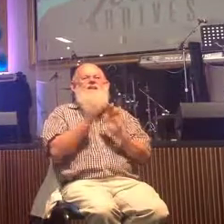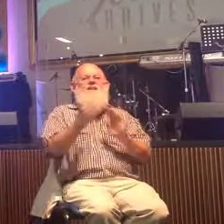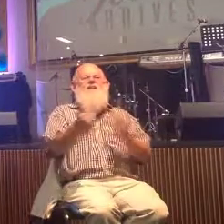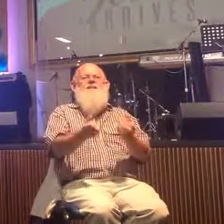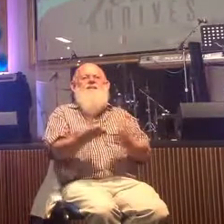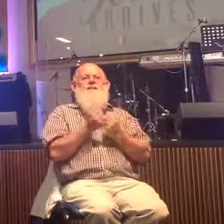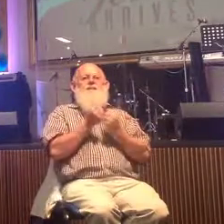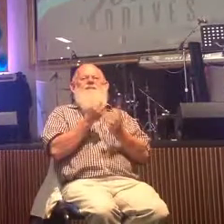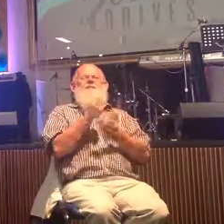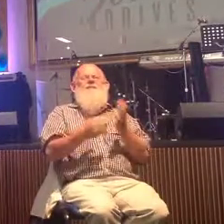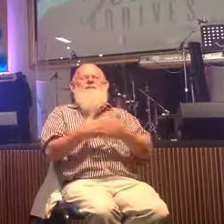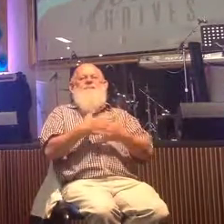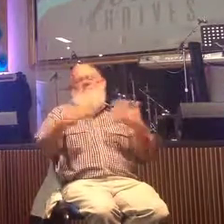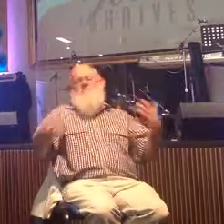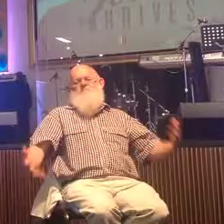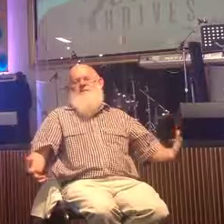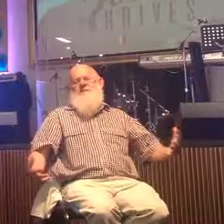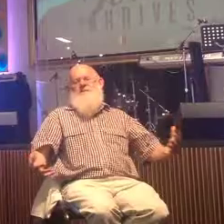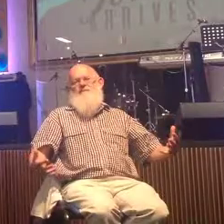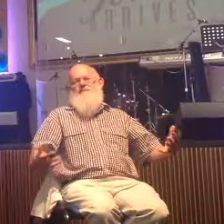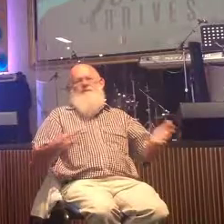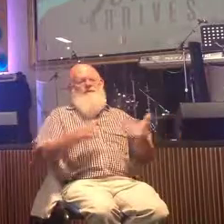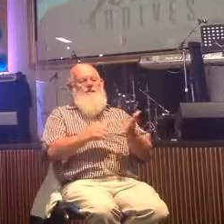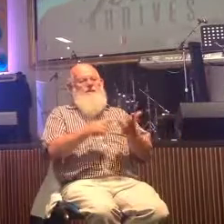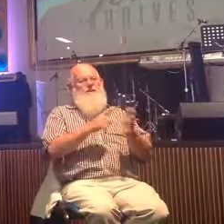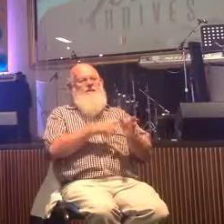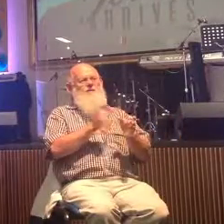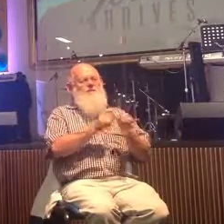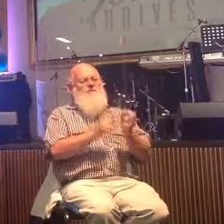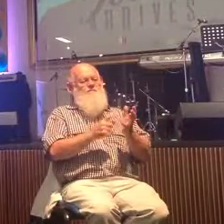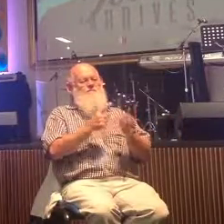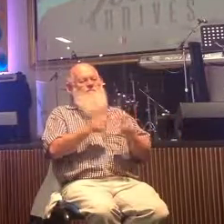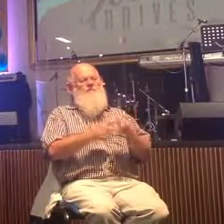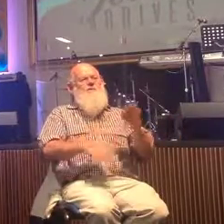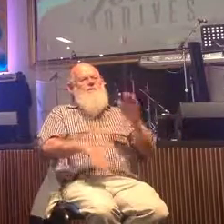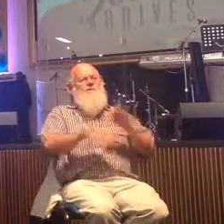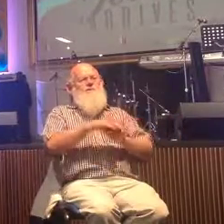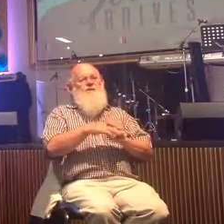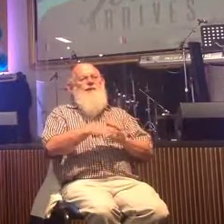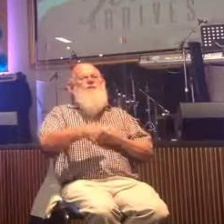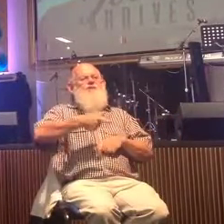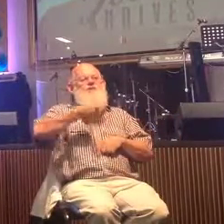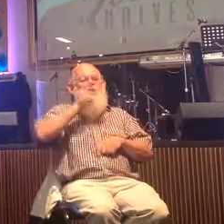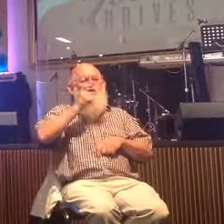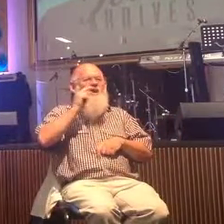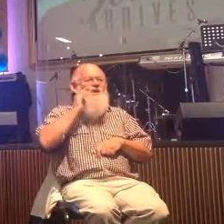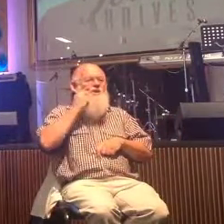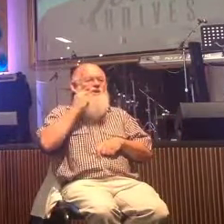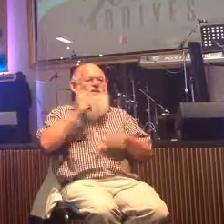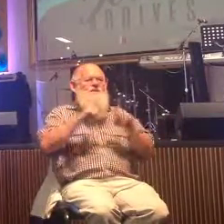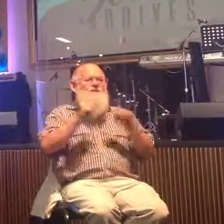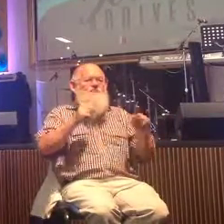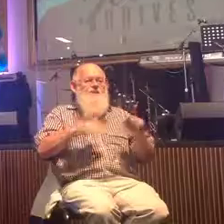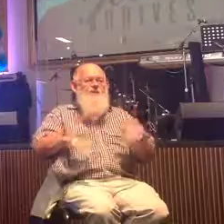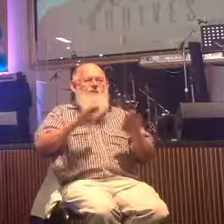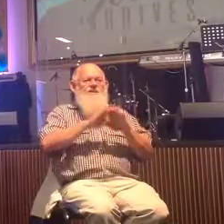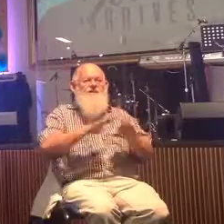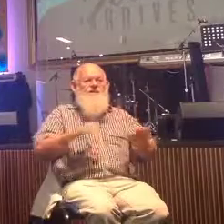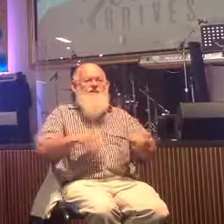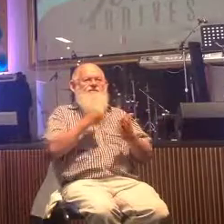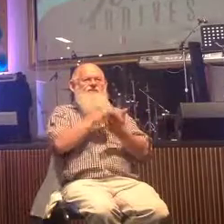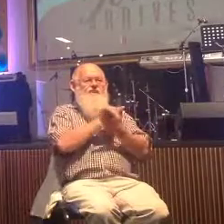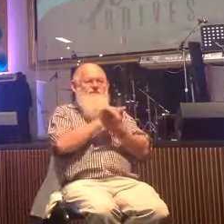a giant container, probably a toy box full of chocolate and lollies and chips. And every child that came to this event was given a number,